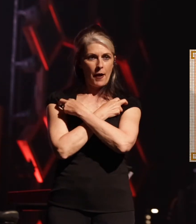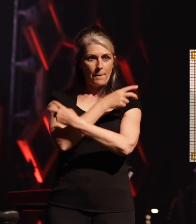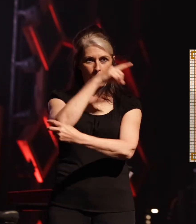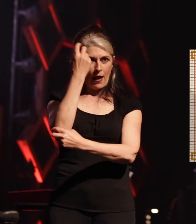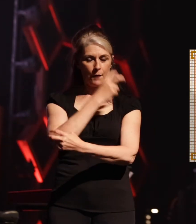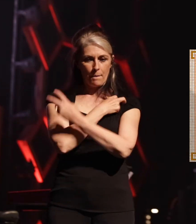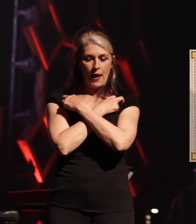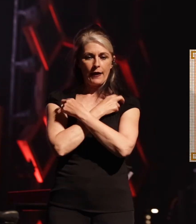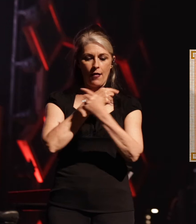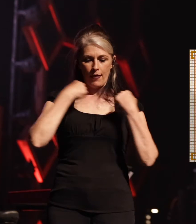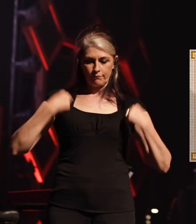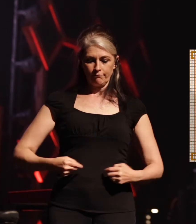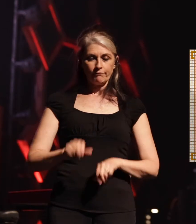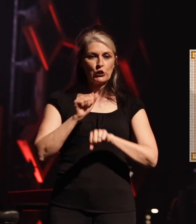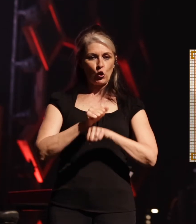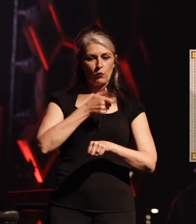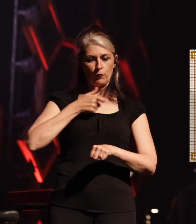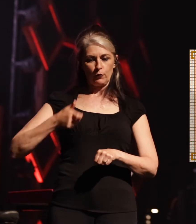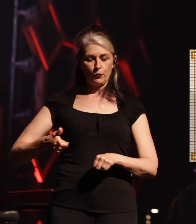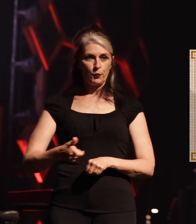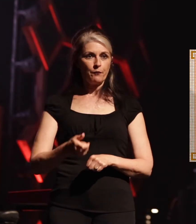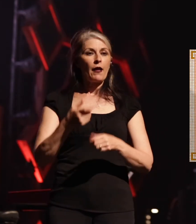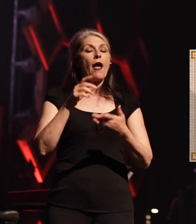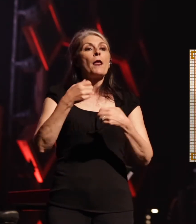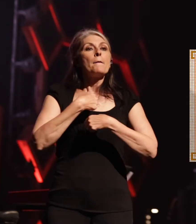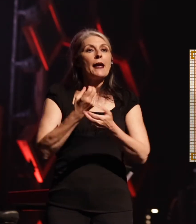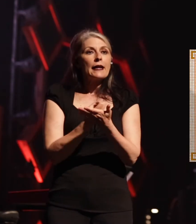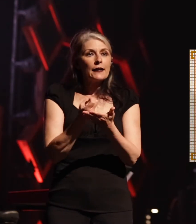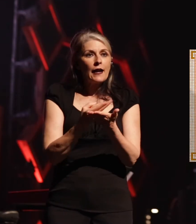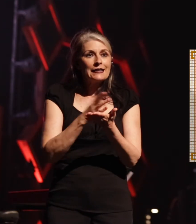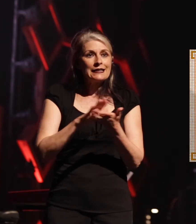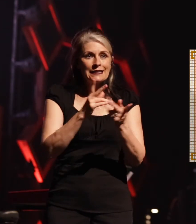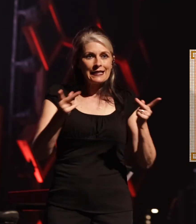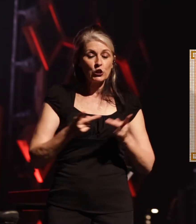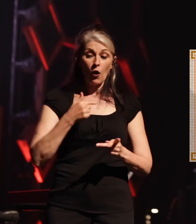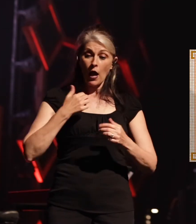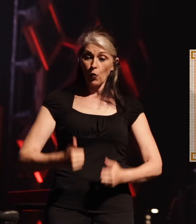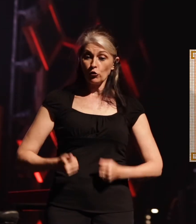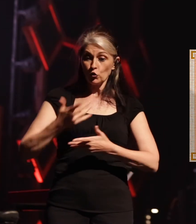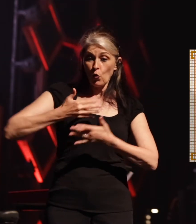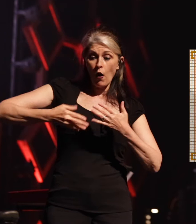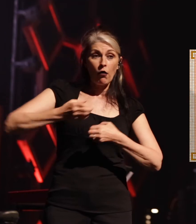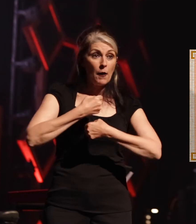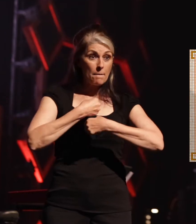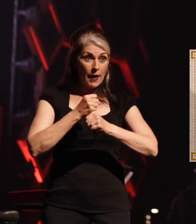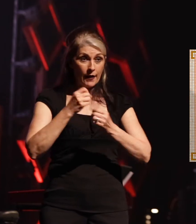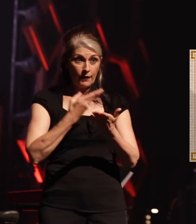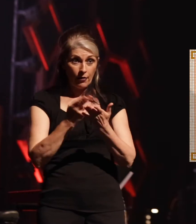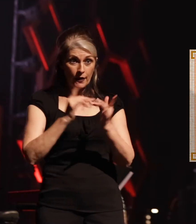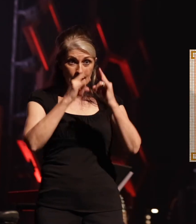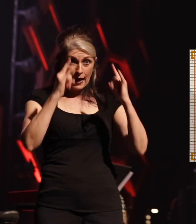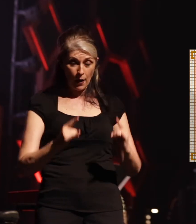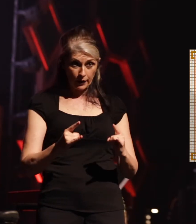a sanctuary for me, and I will dwell among them. Make this tabernacle and all its furnishings exactly like the pattern that